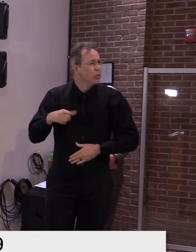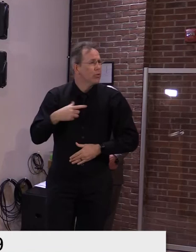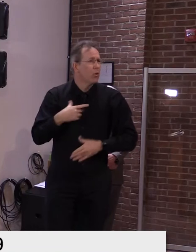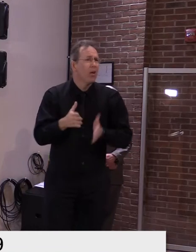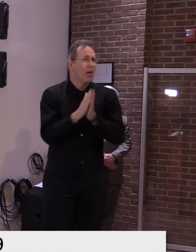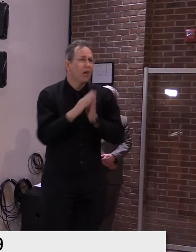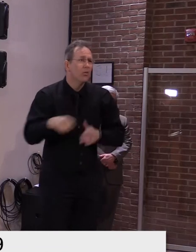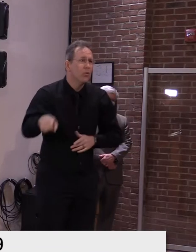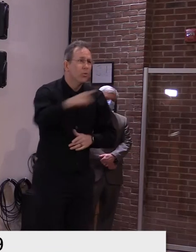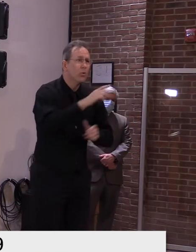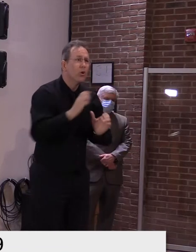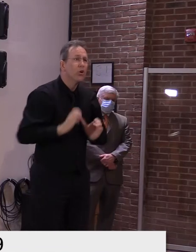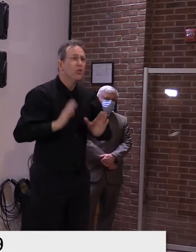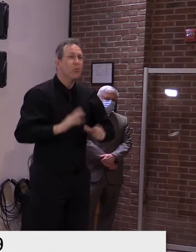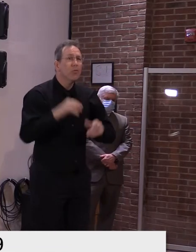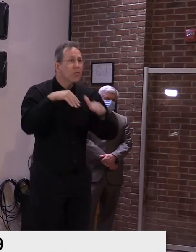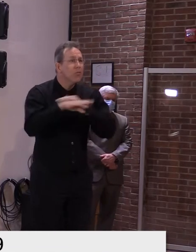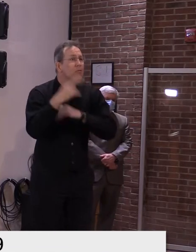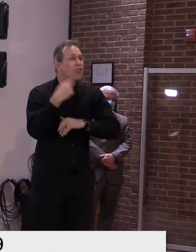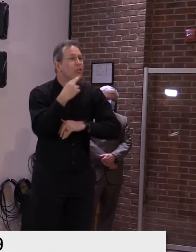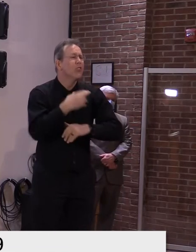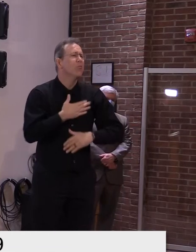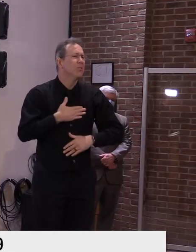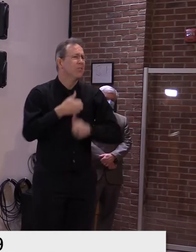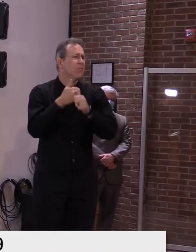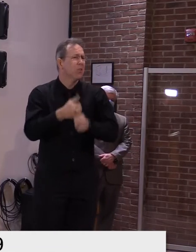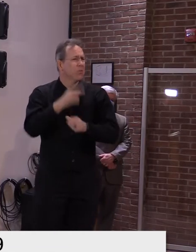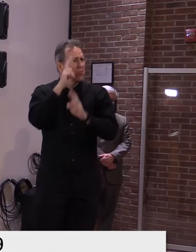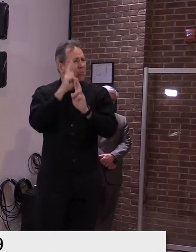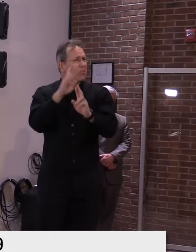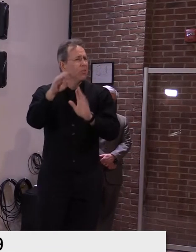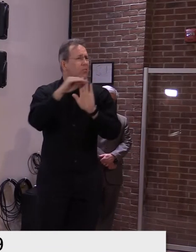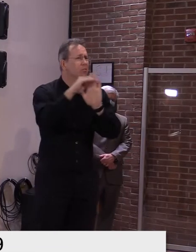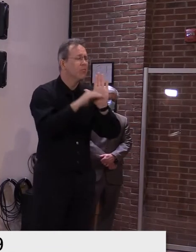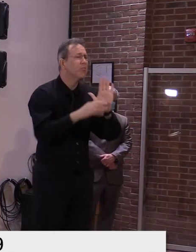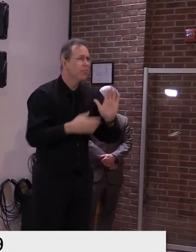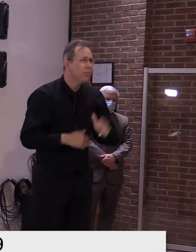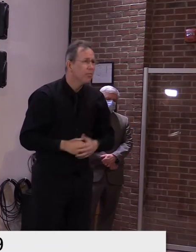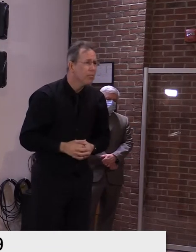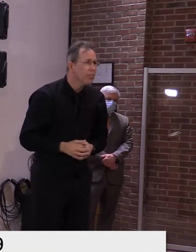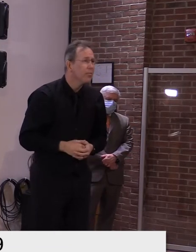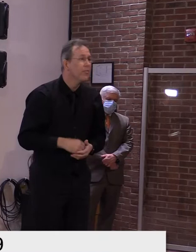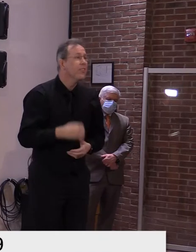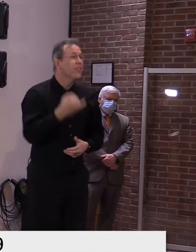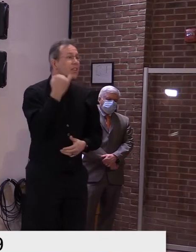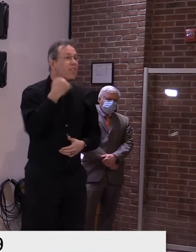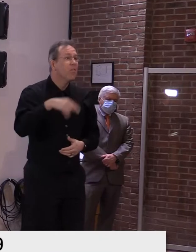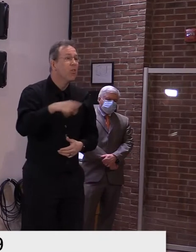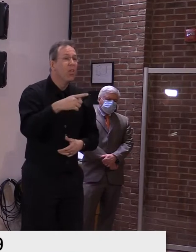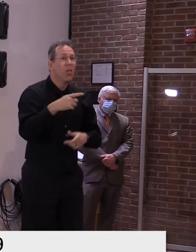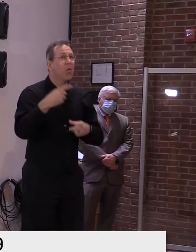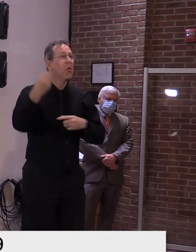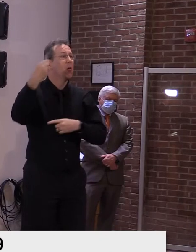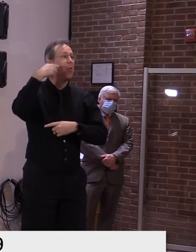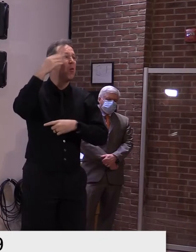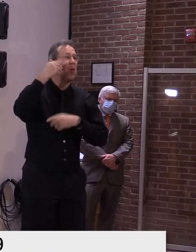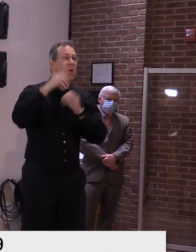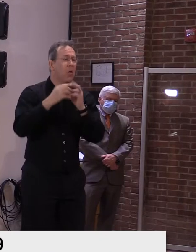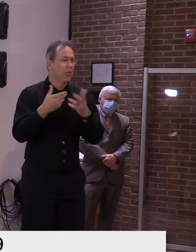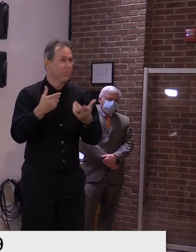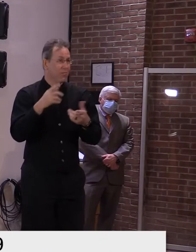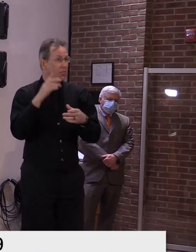businesses are entirely in the right if they refuse service, if they want to refuse service for somebody who is unwilling